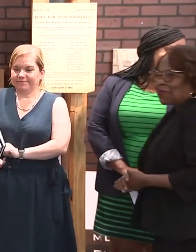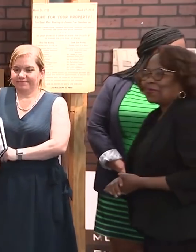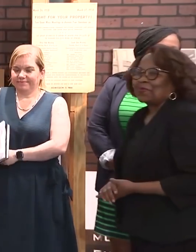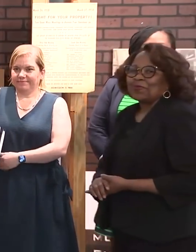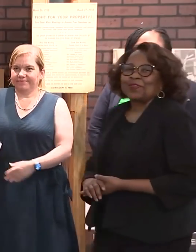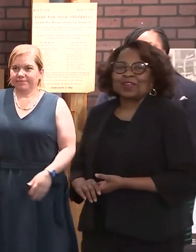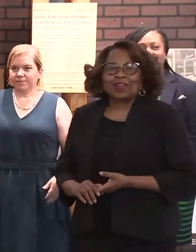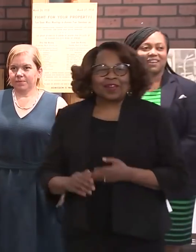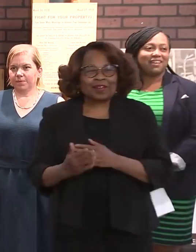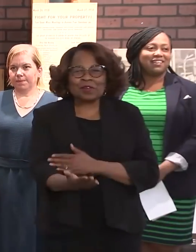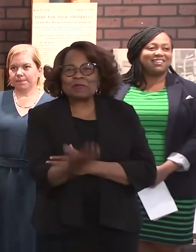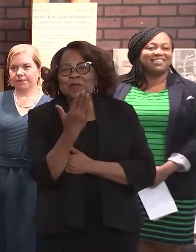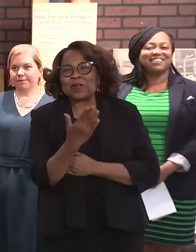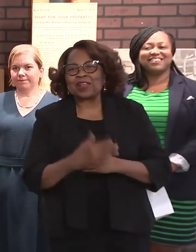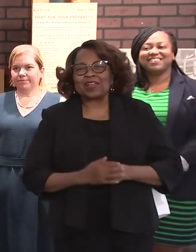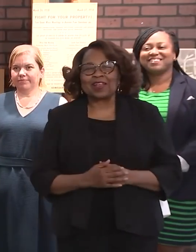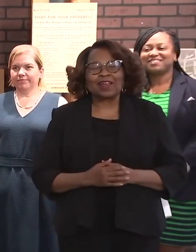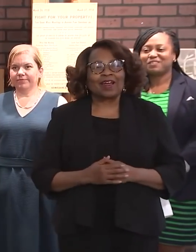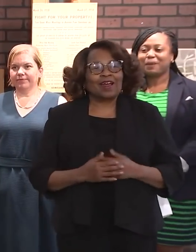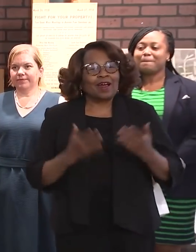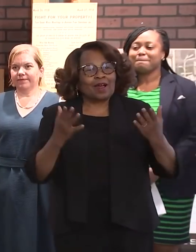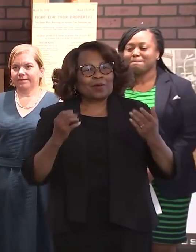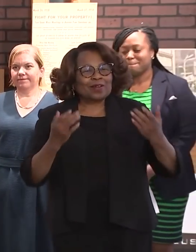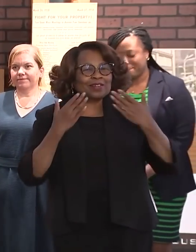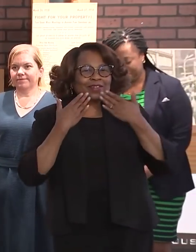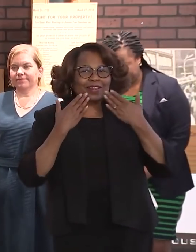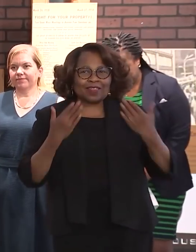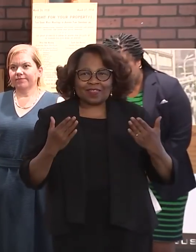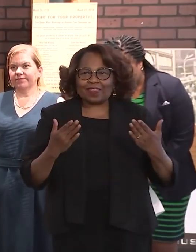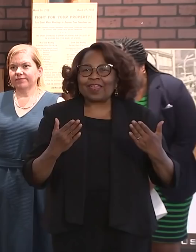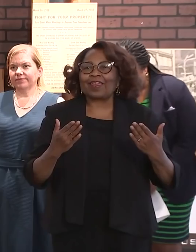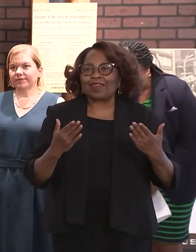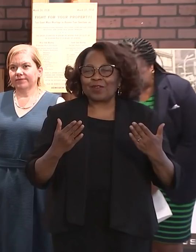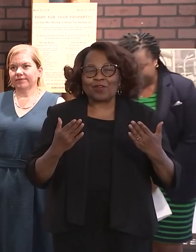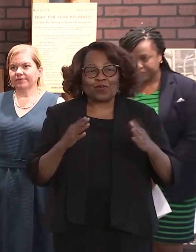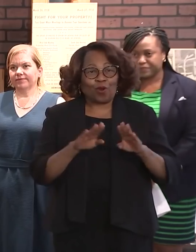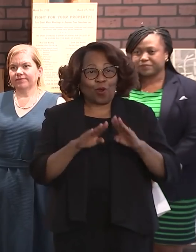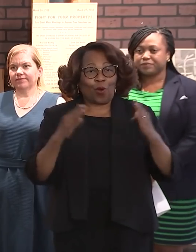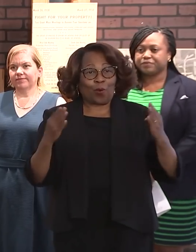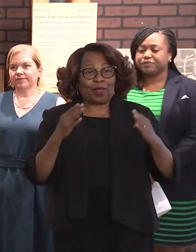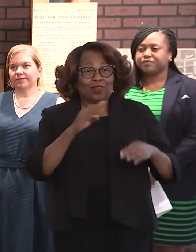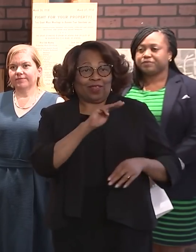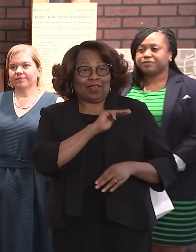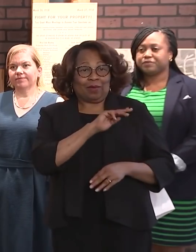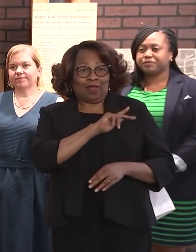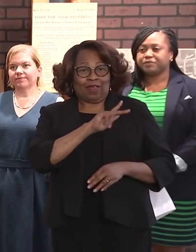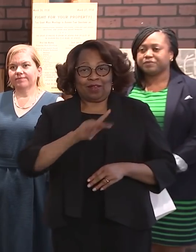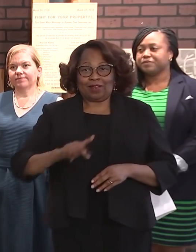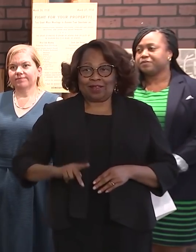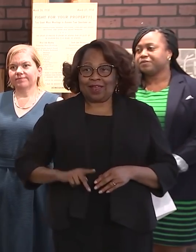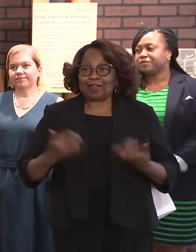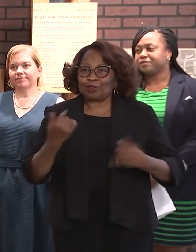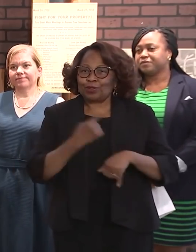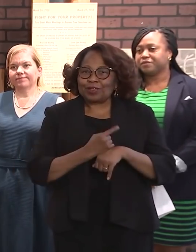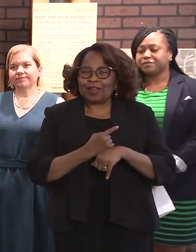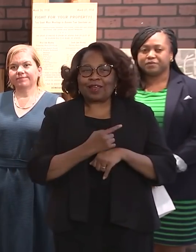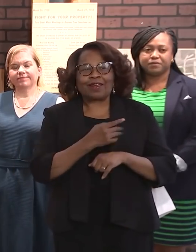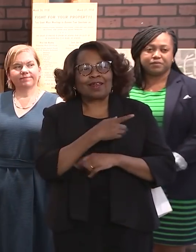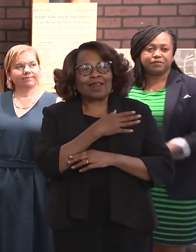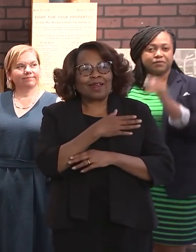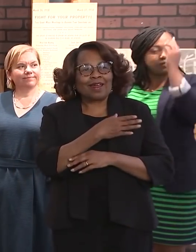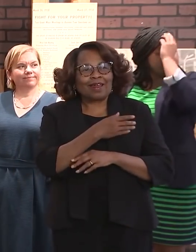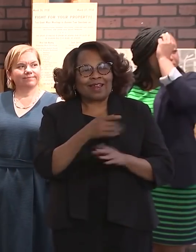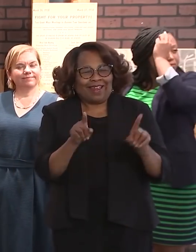Good morning. I would like to thank LCDC for opening the MLK exhibit for us today, as this display